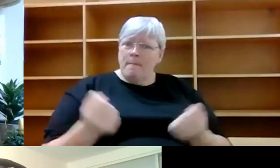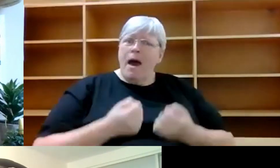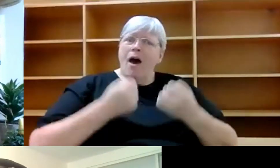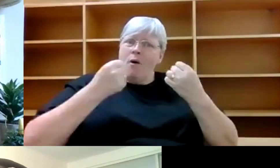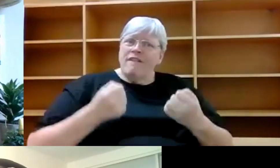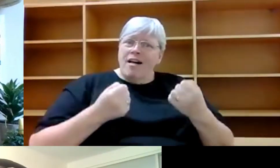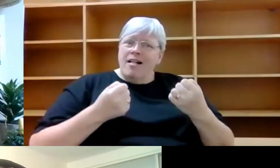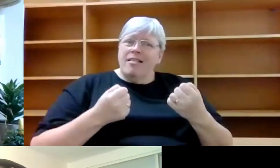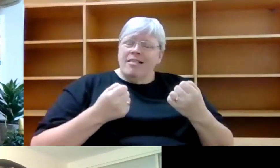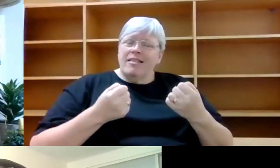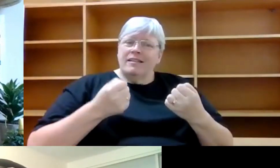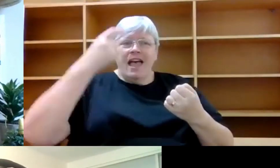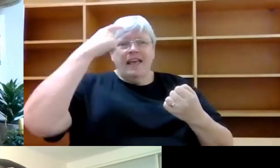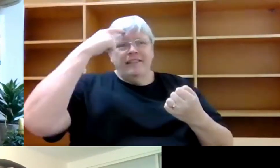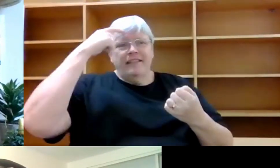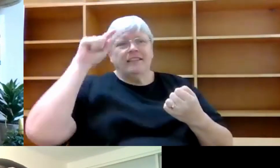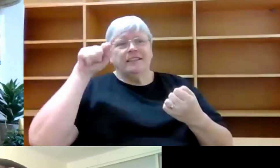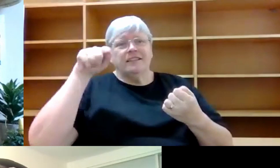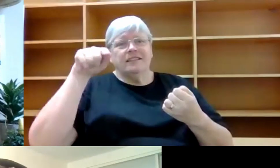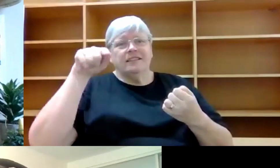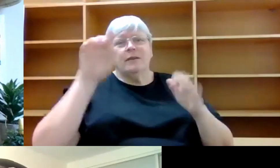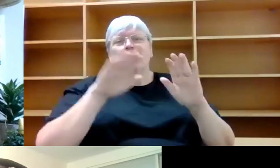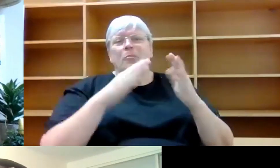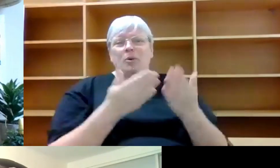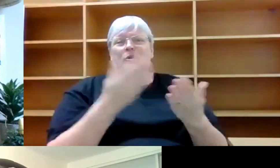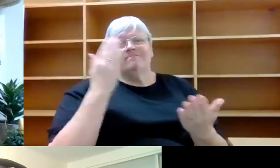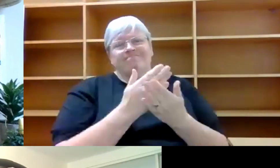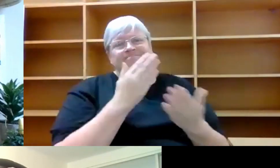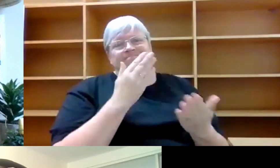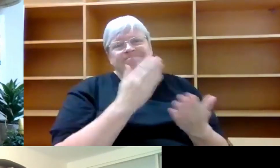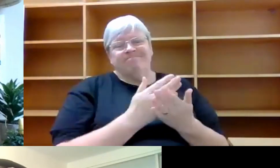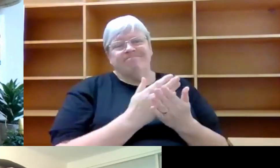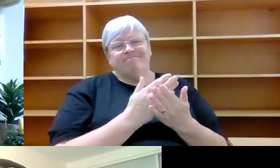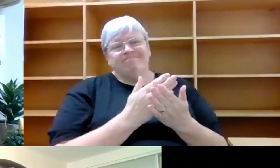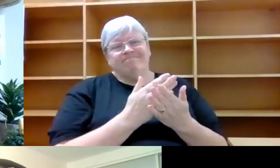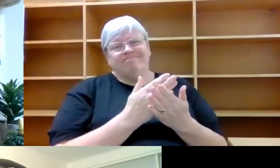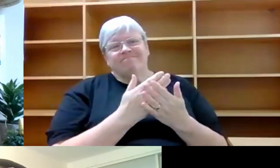think the book is clearly kind of rooted in, it's